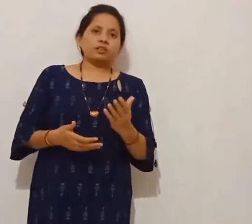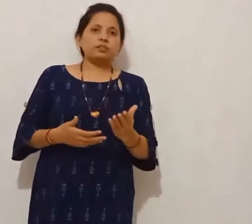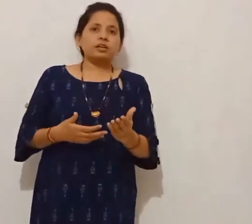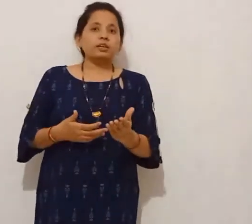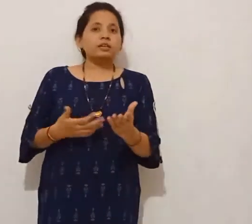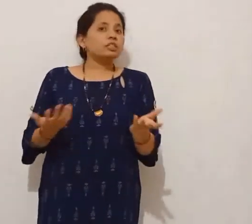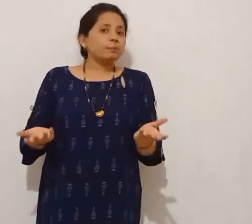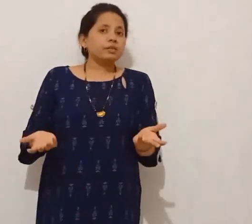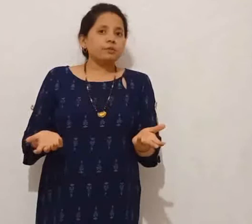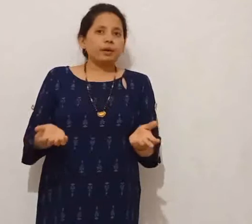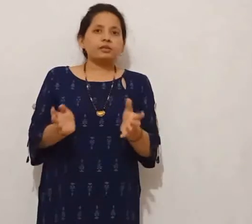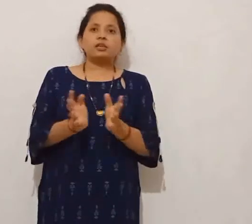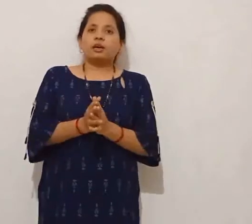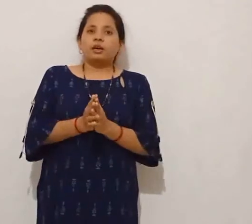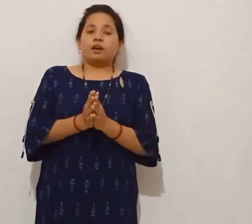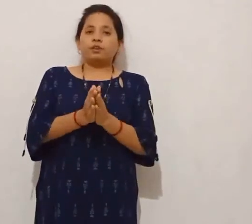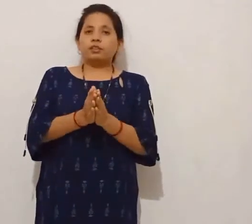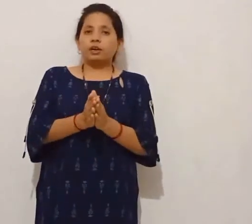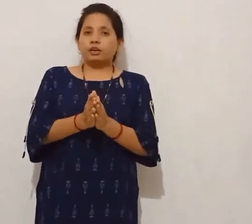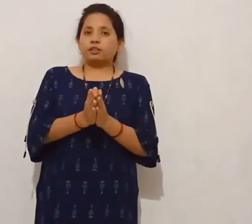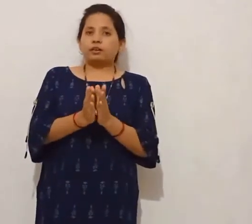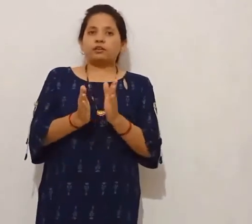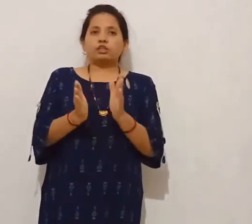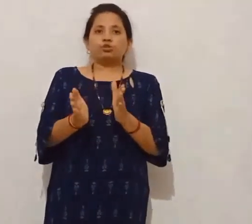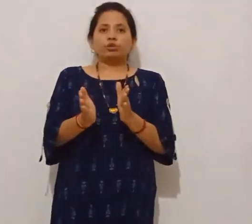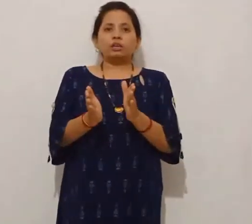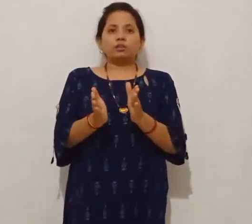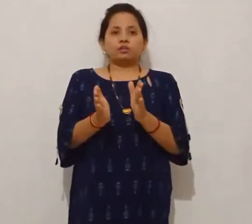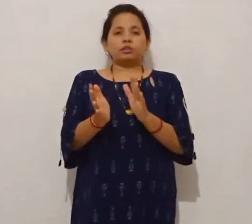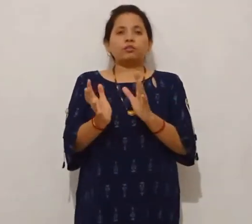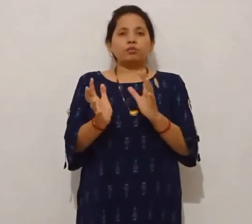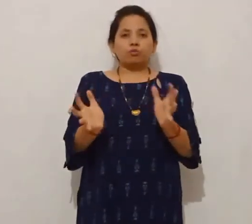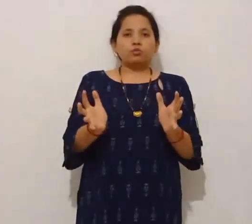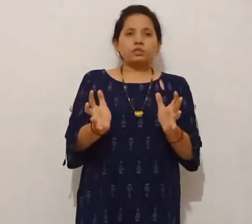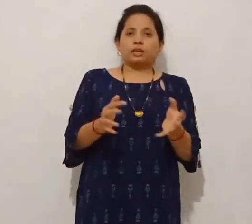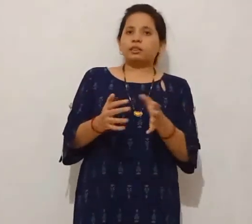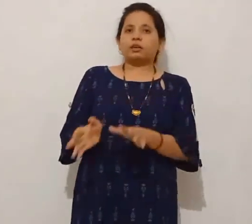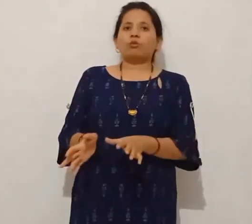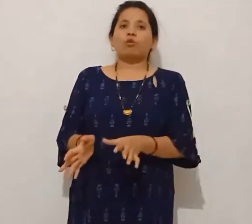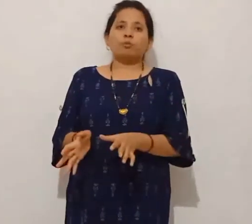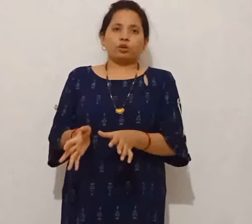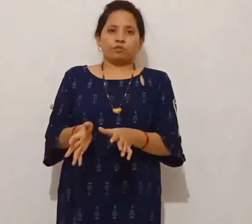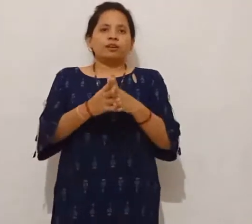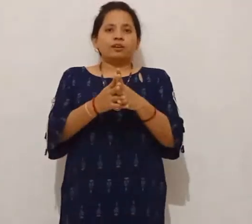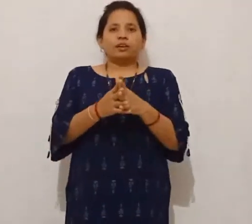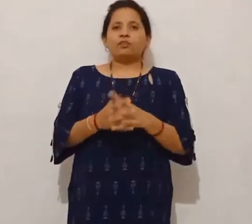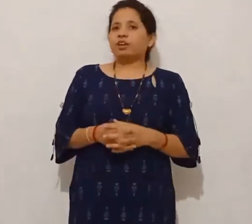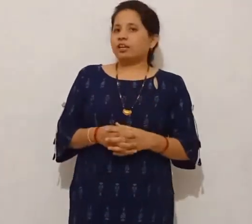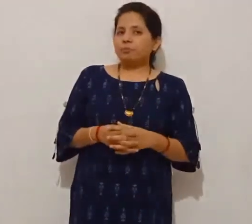are selling in cheapest price. And one thing again, they are storing the goods in their home only. But in weekly